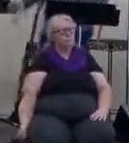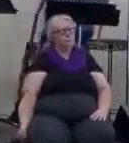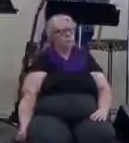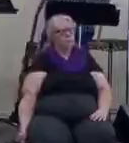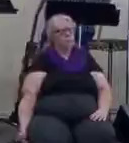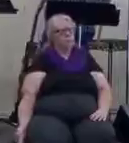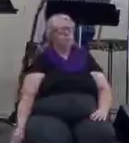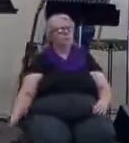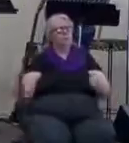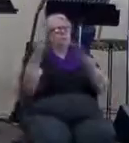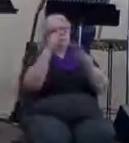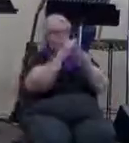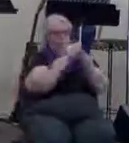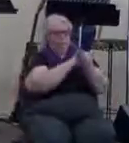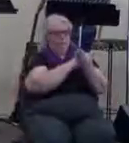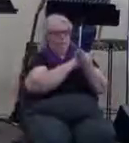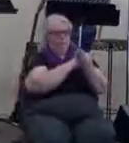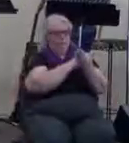Lessons